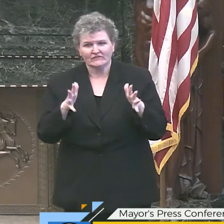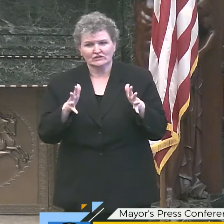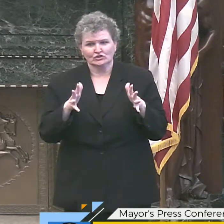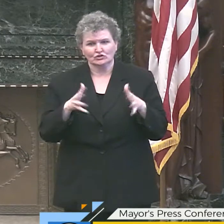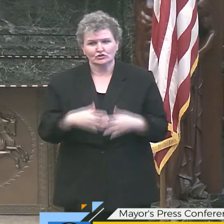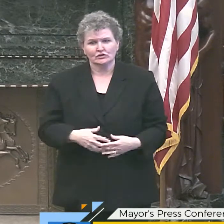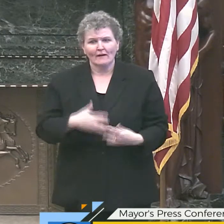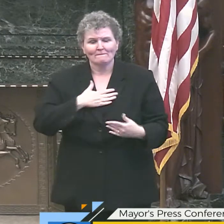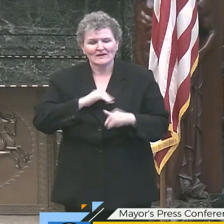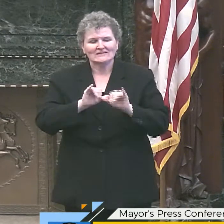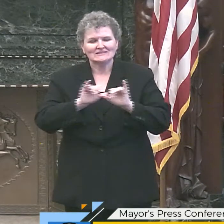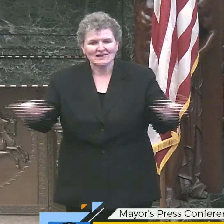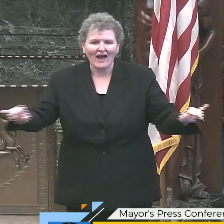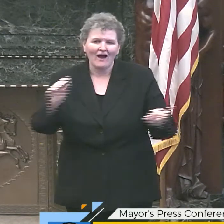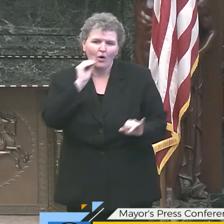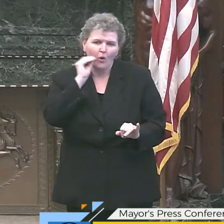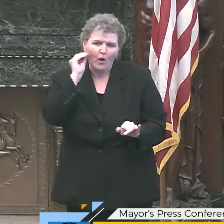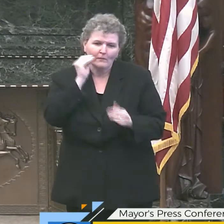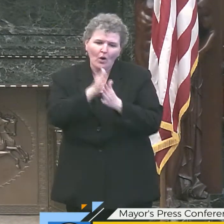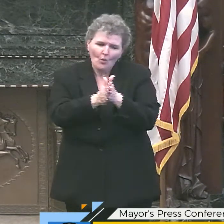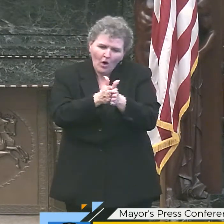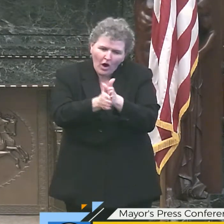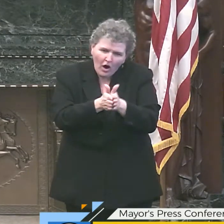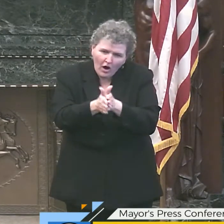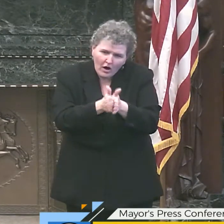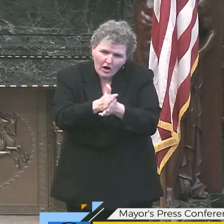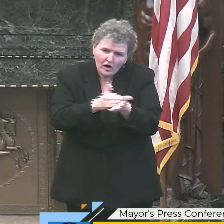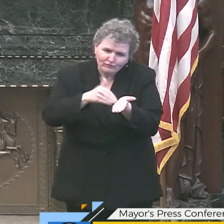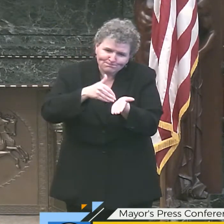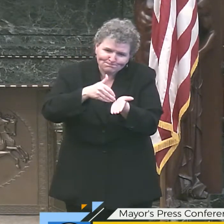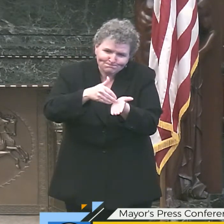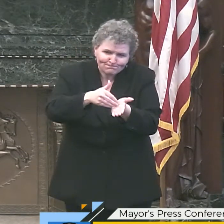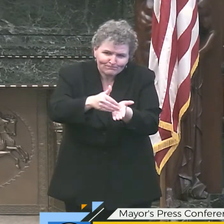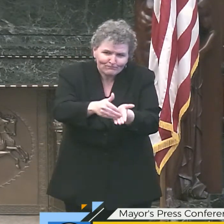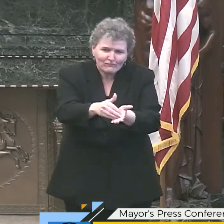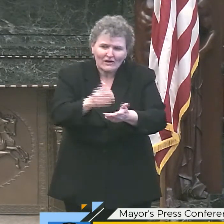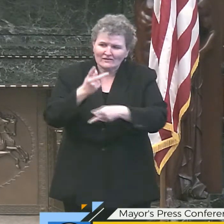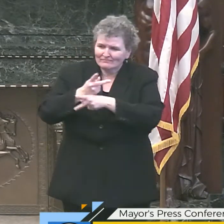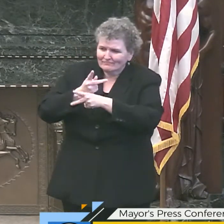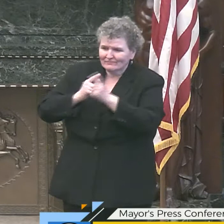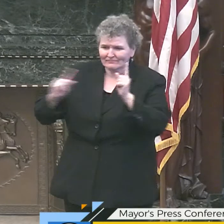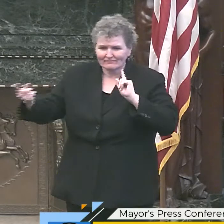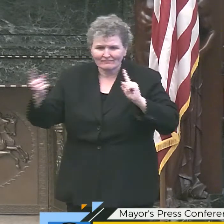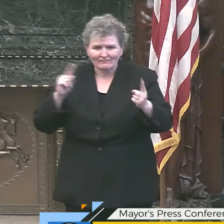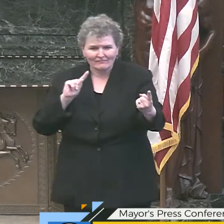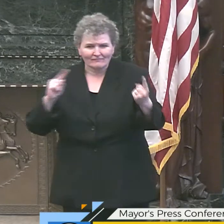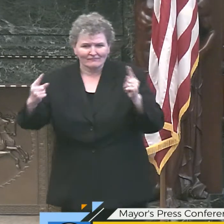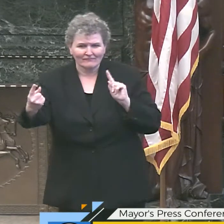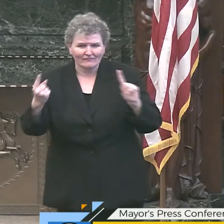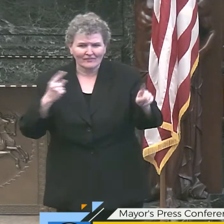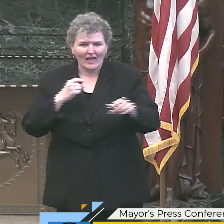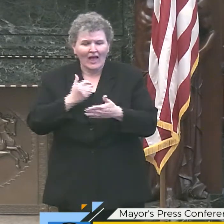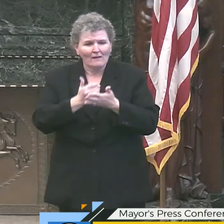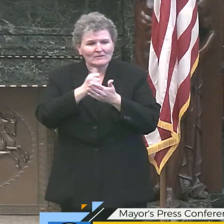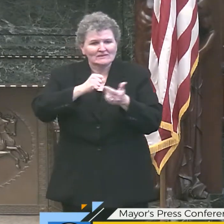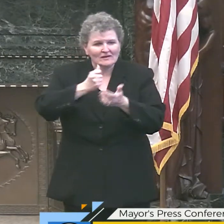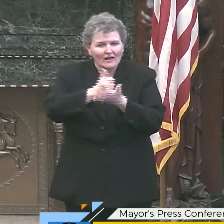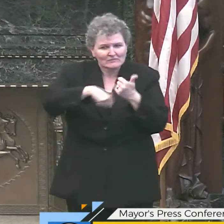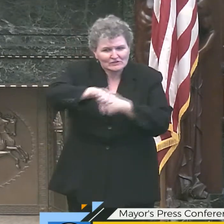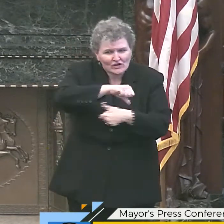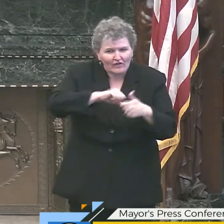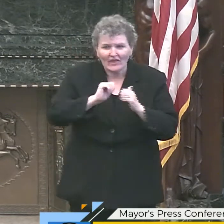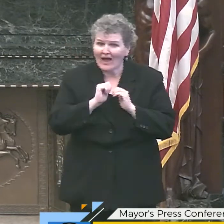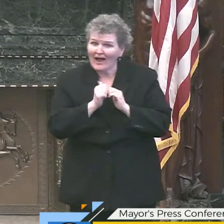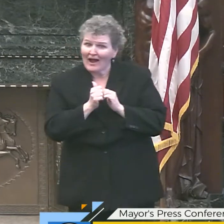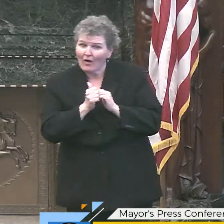And let's do our part for the health professionals working every day, fighting for us by putting the guns down so they don't have to work on you and they can